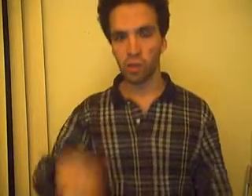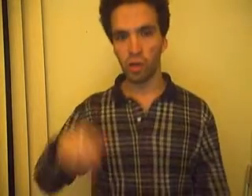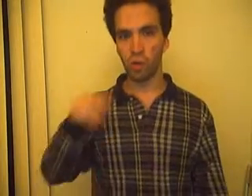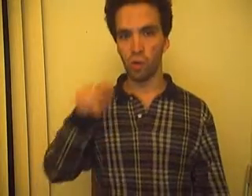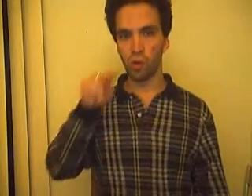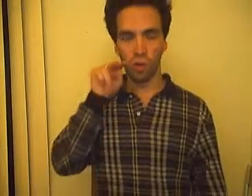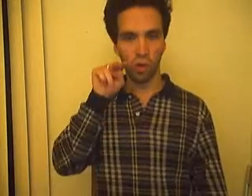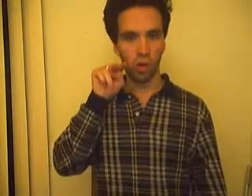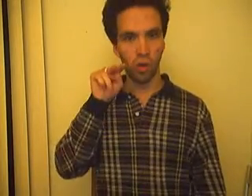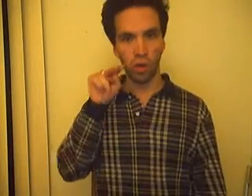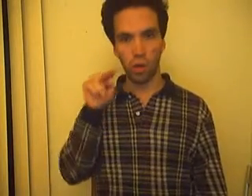So